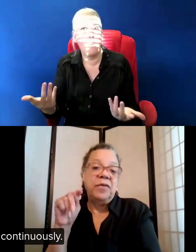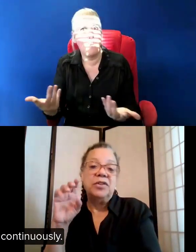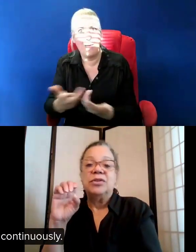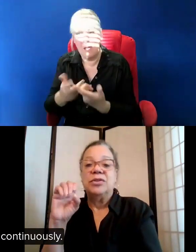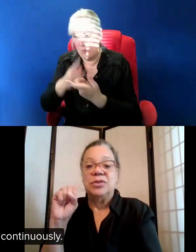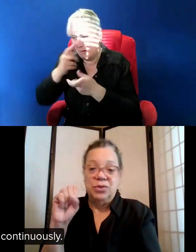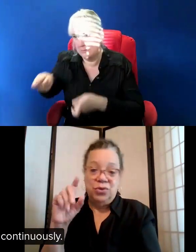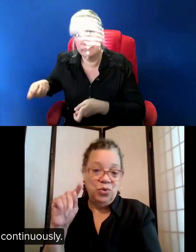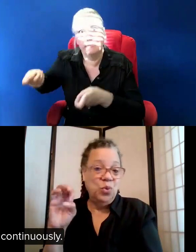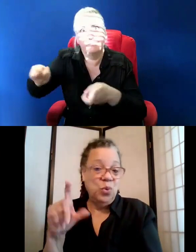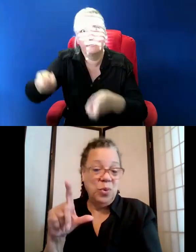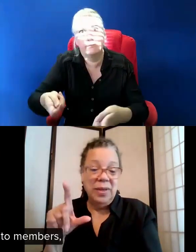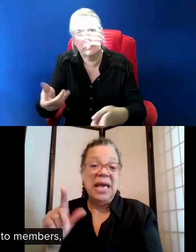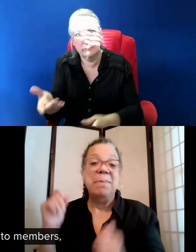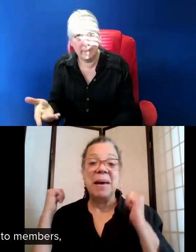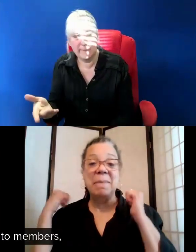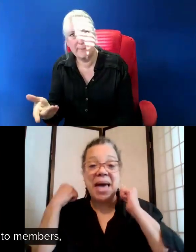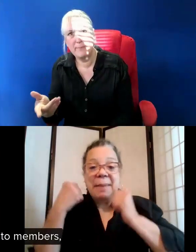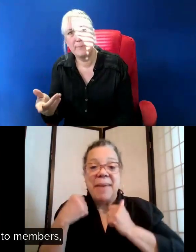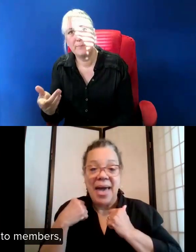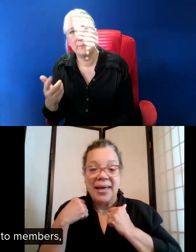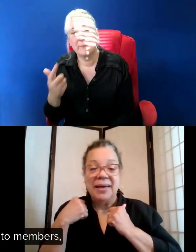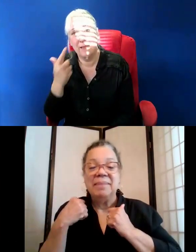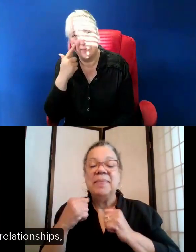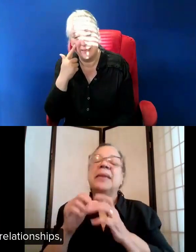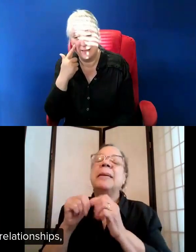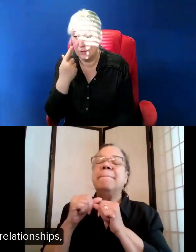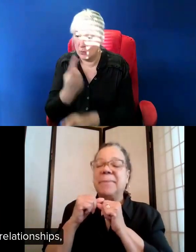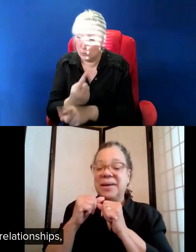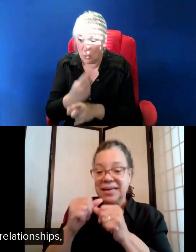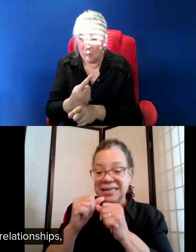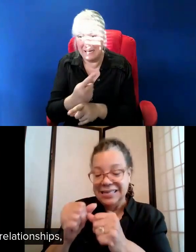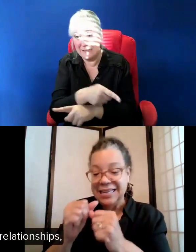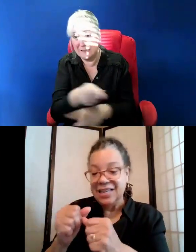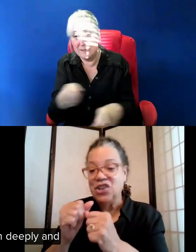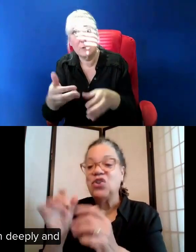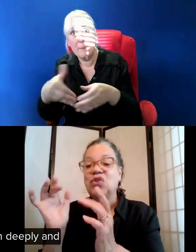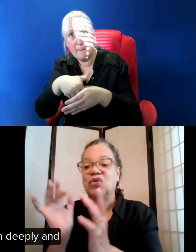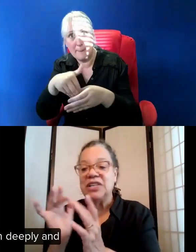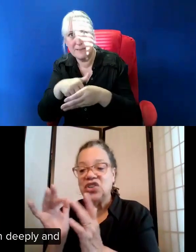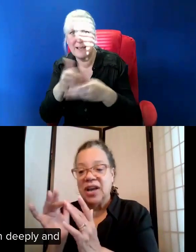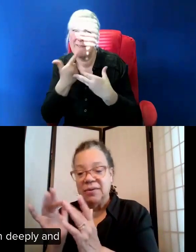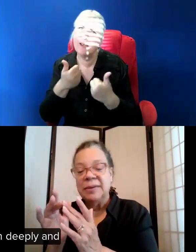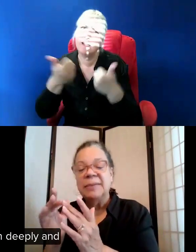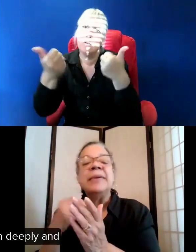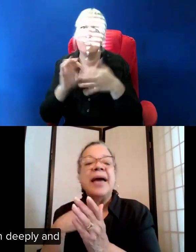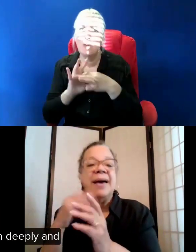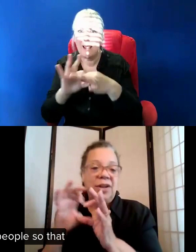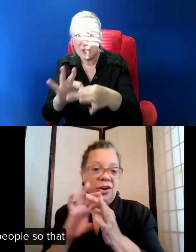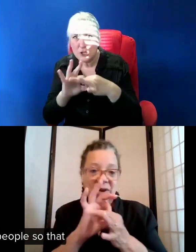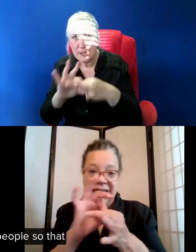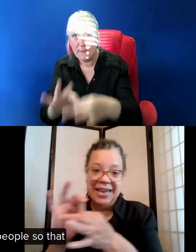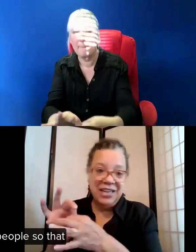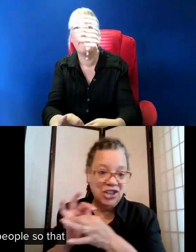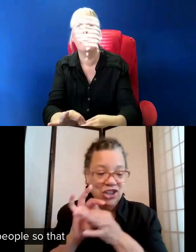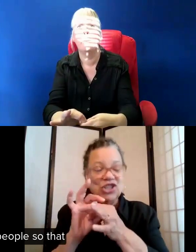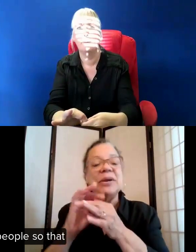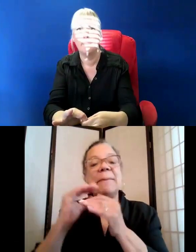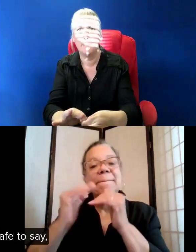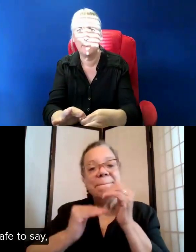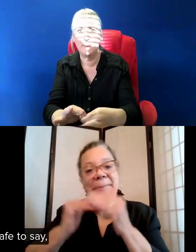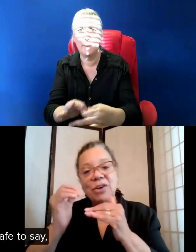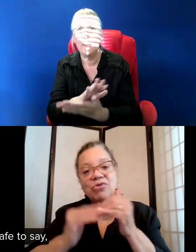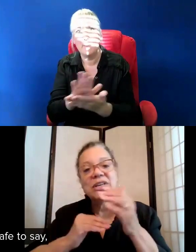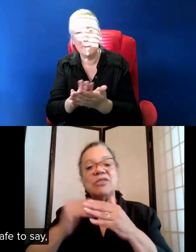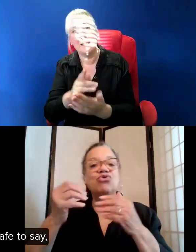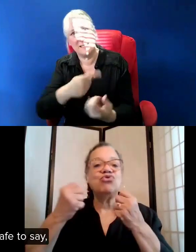your point, continuously reaching out to members, having those relationships, building them deeply and strongly with people so that